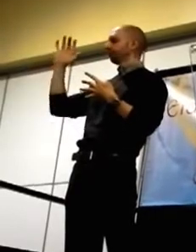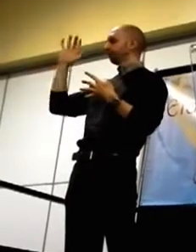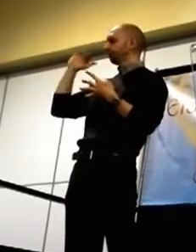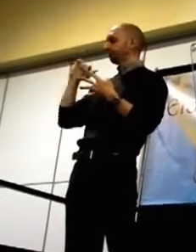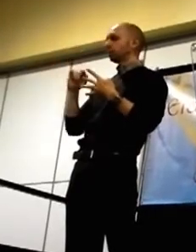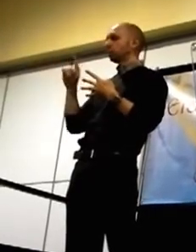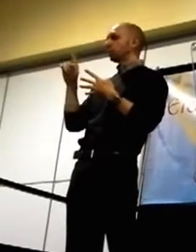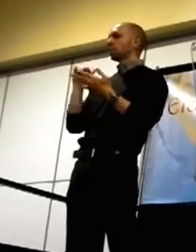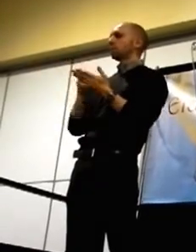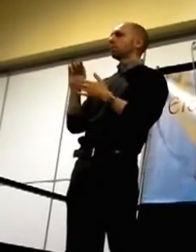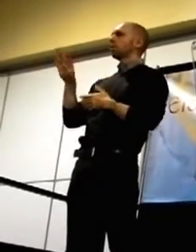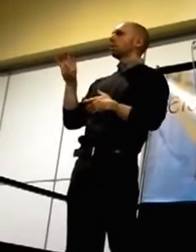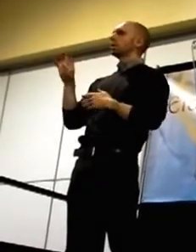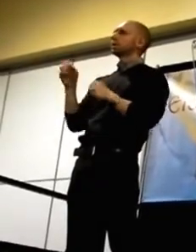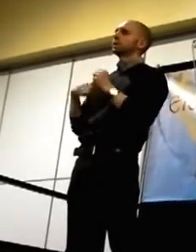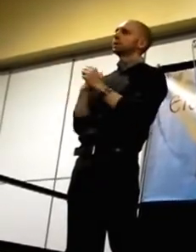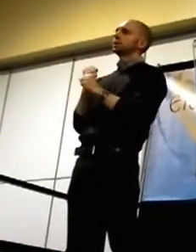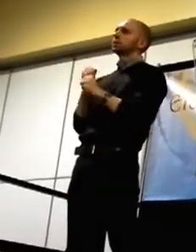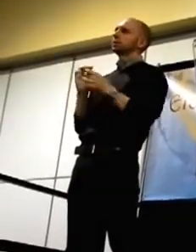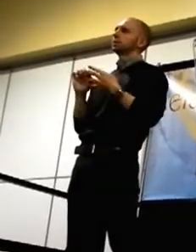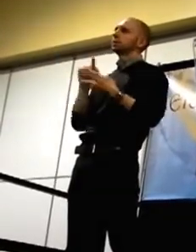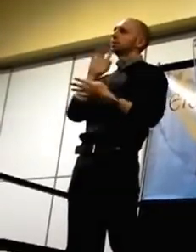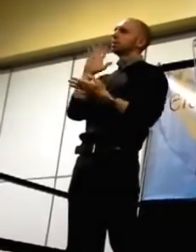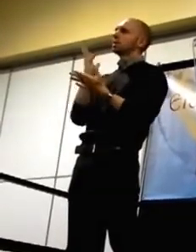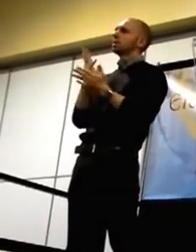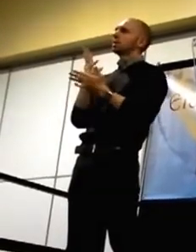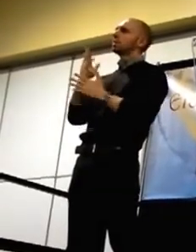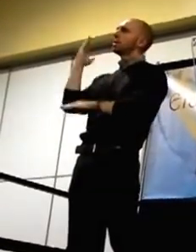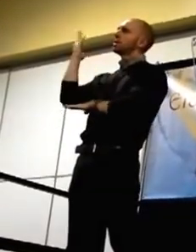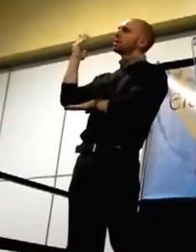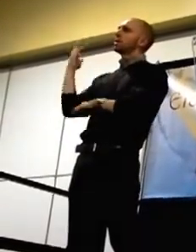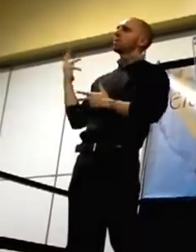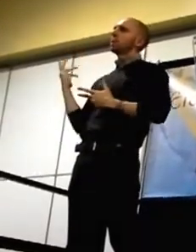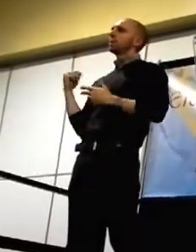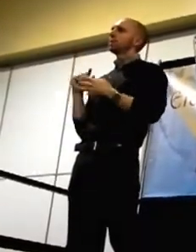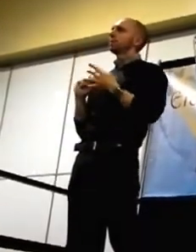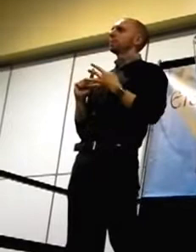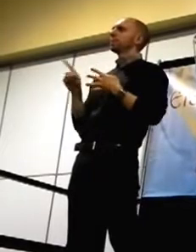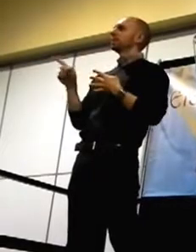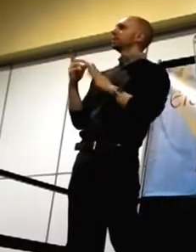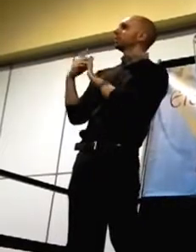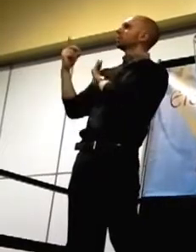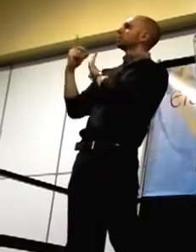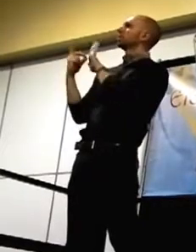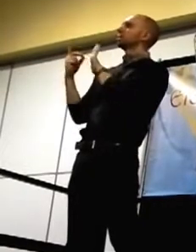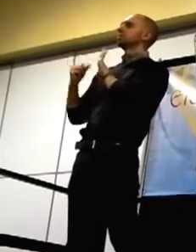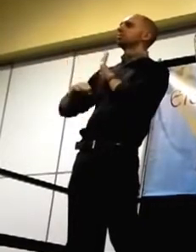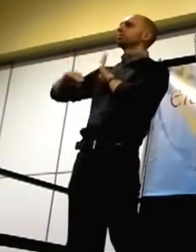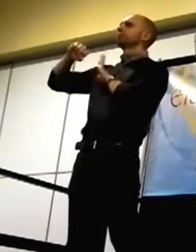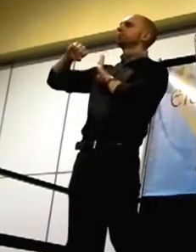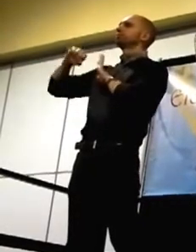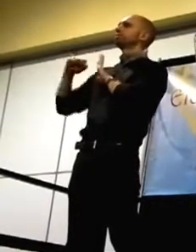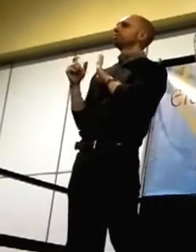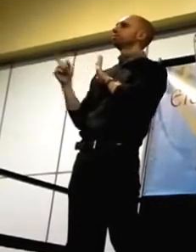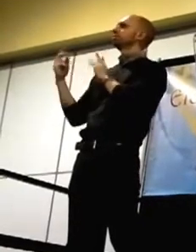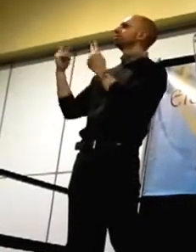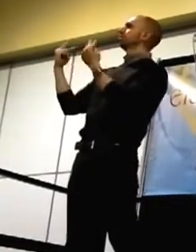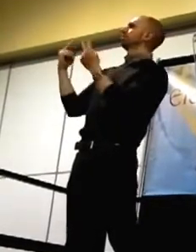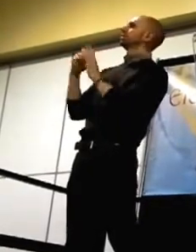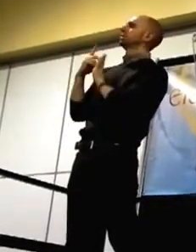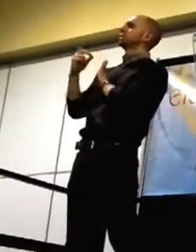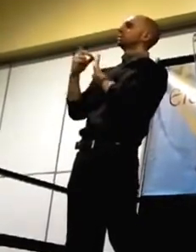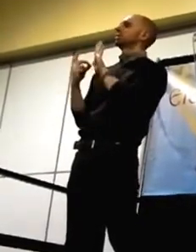about, is to stand up against discrimination. All aspects of